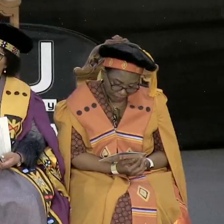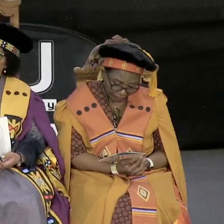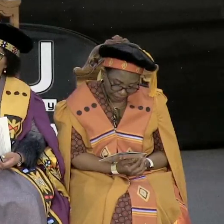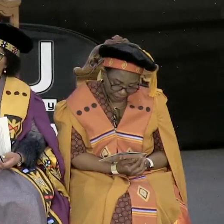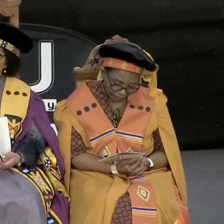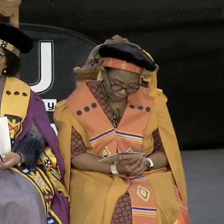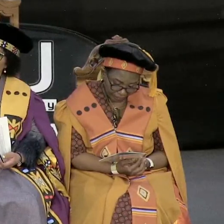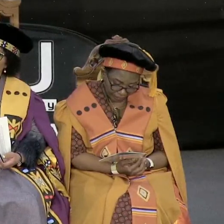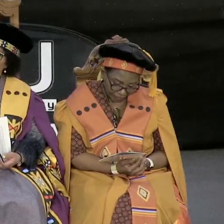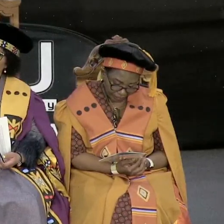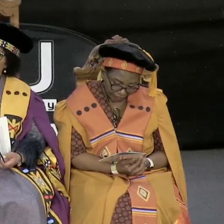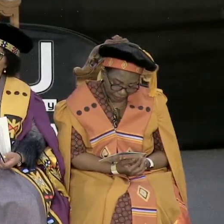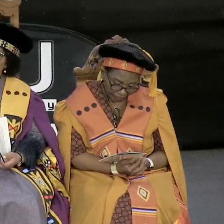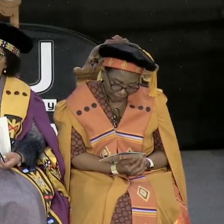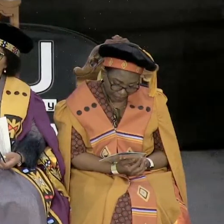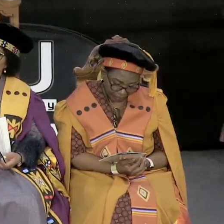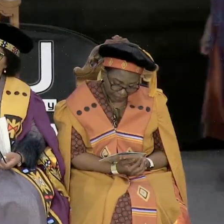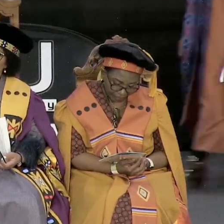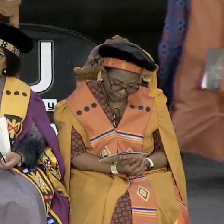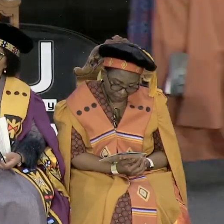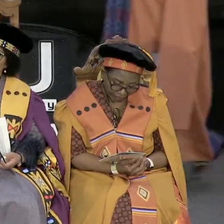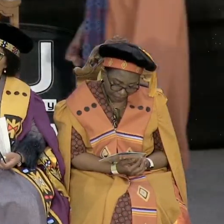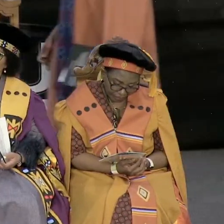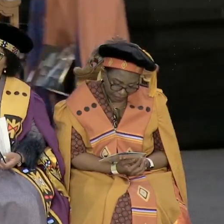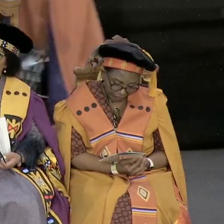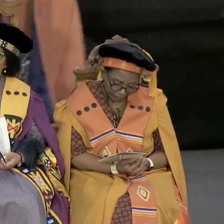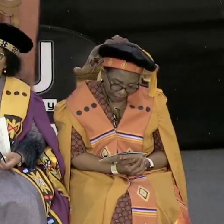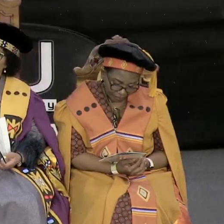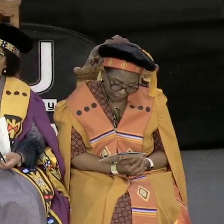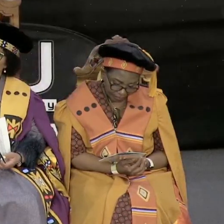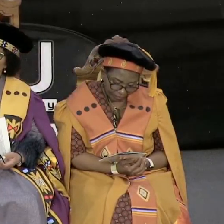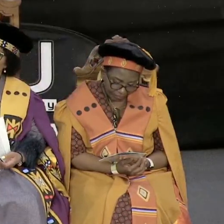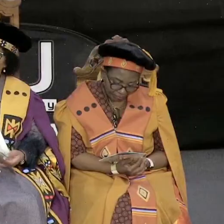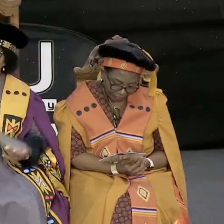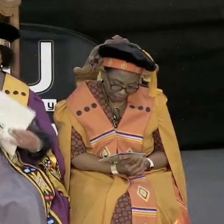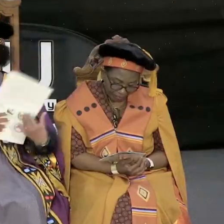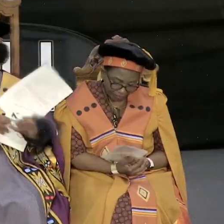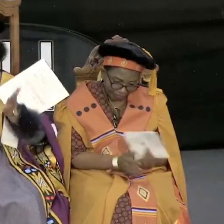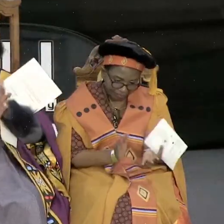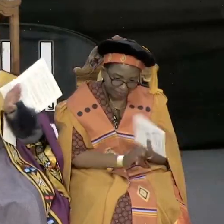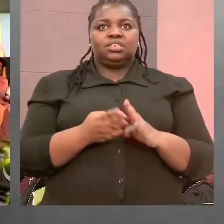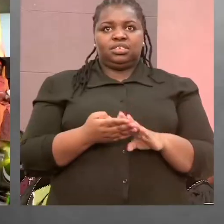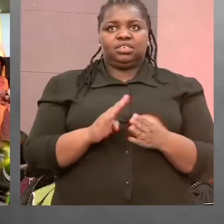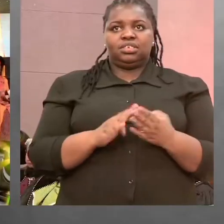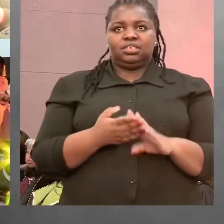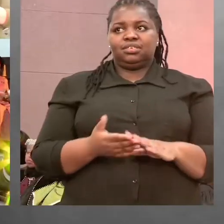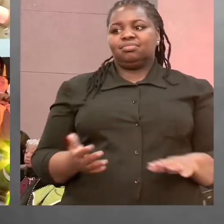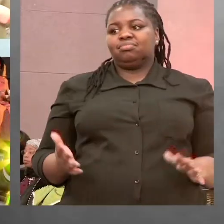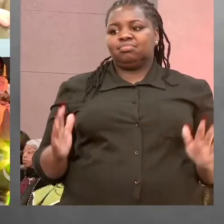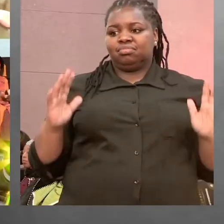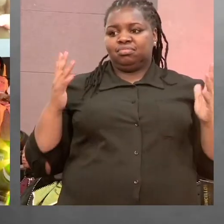60% chartered accountants being those from the disadvantaged communities.